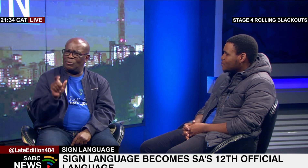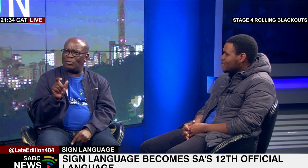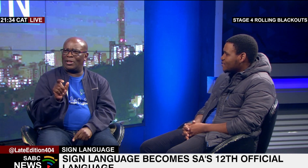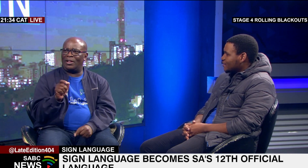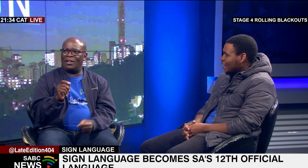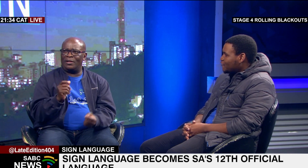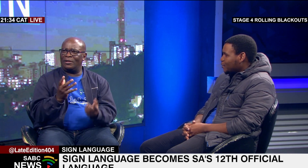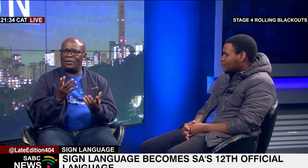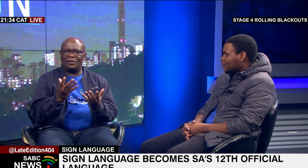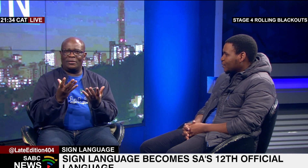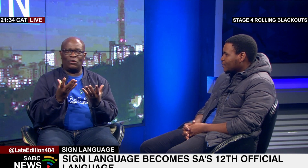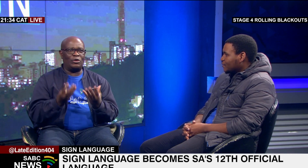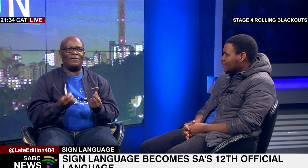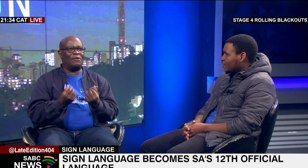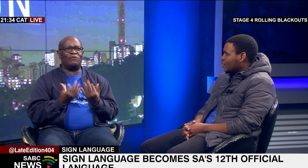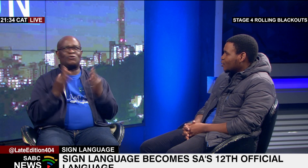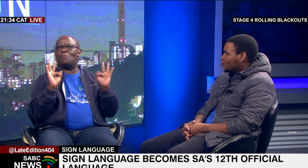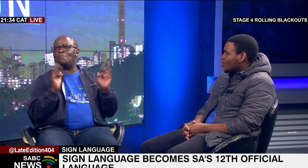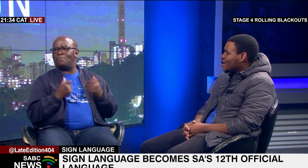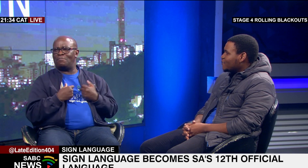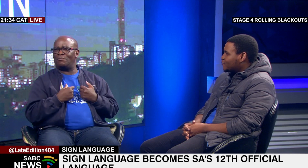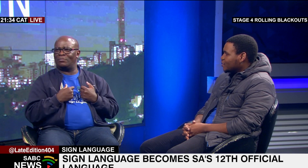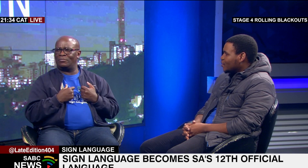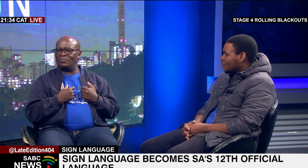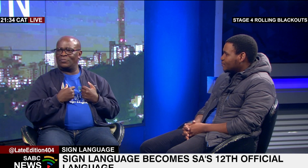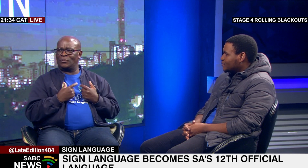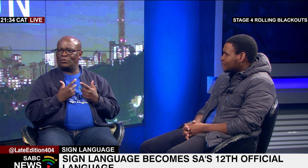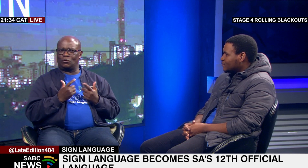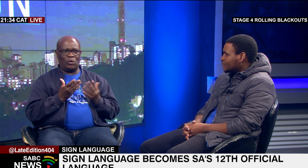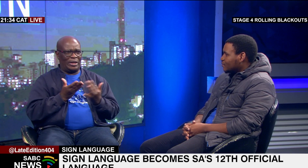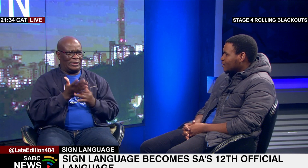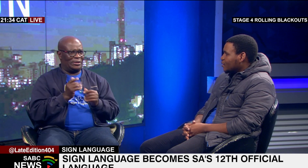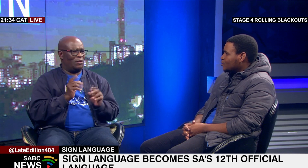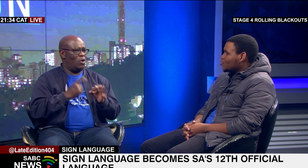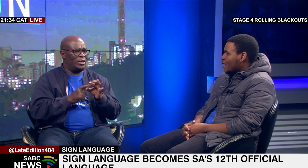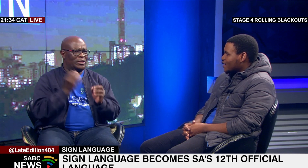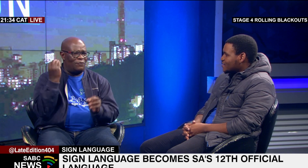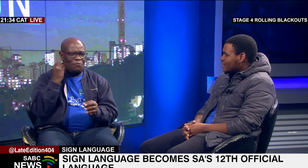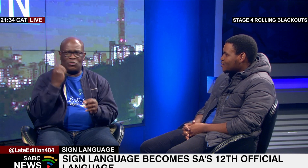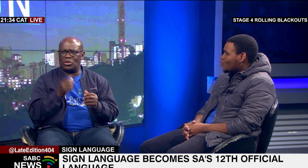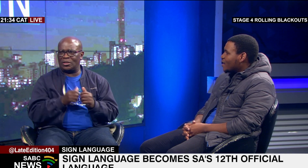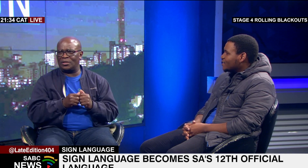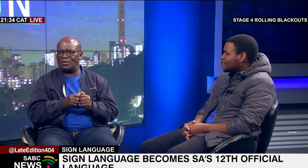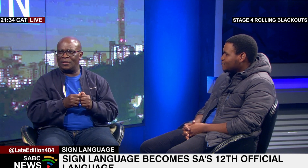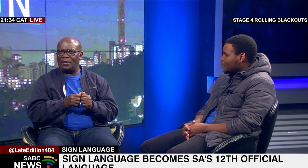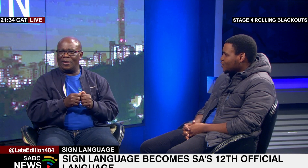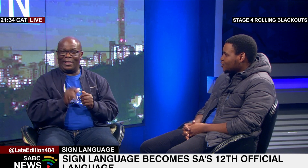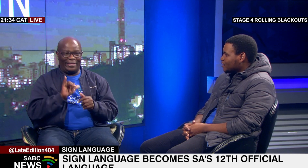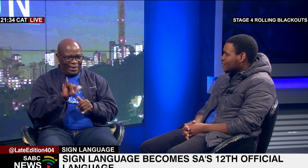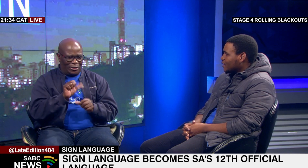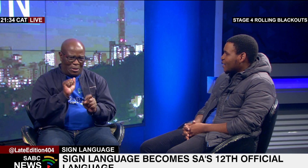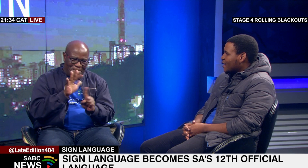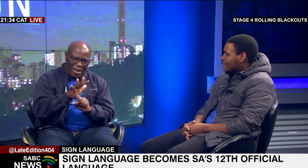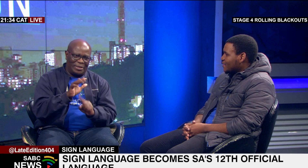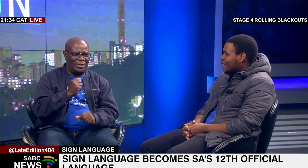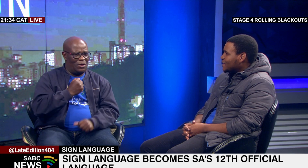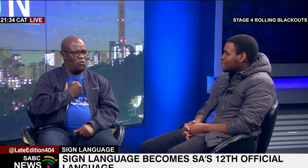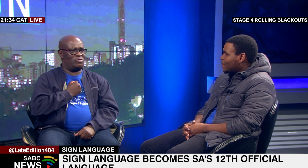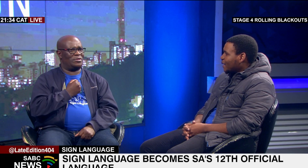means deaf people don't have freedom to access quality information that